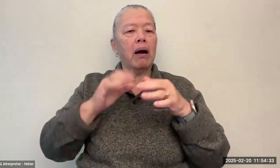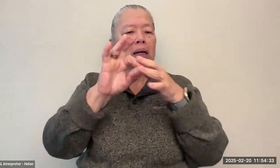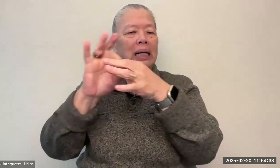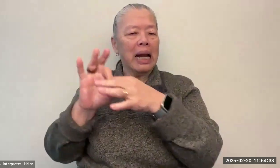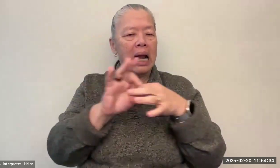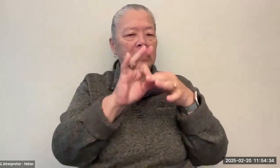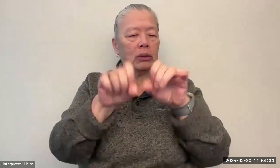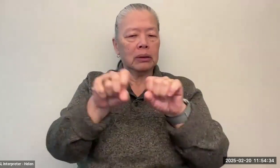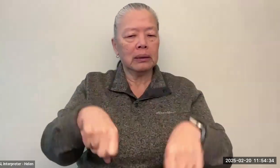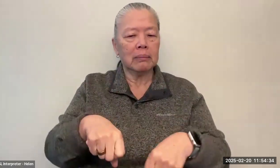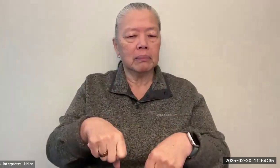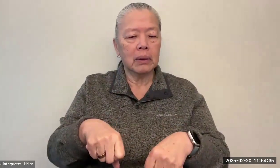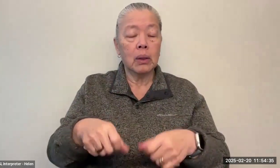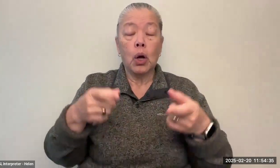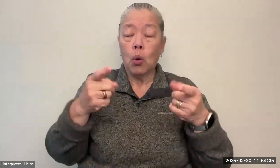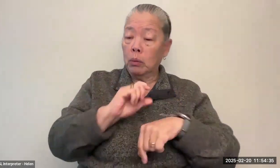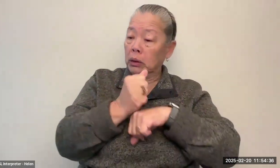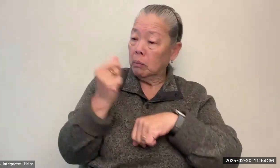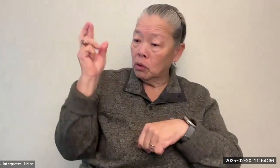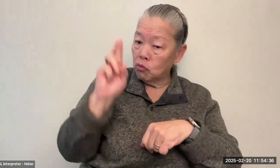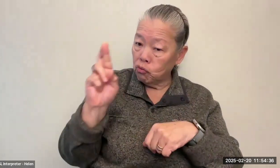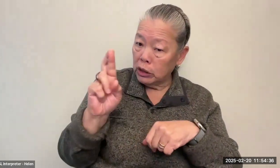regionalization will not change that.